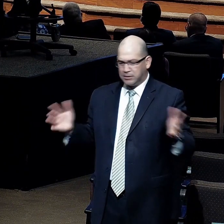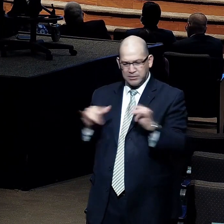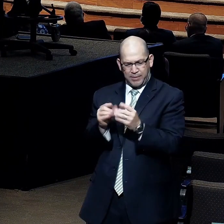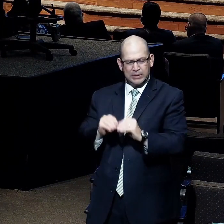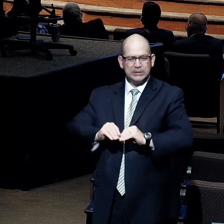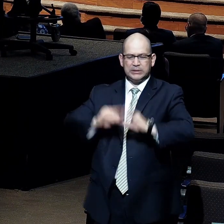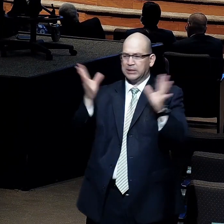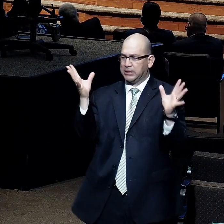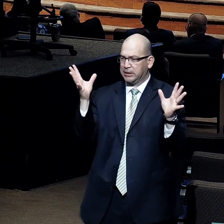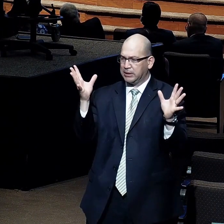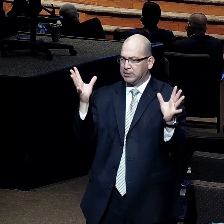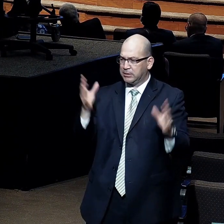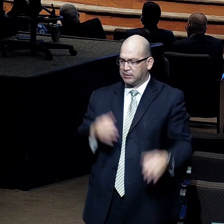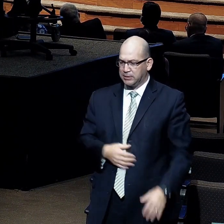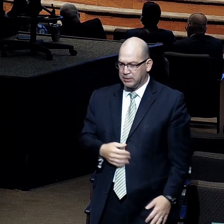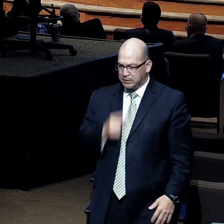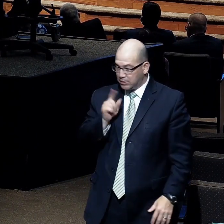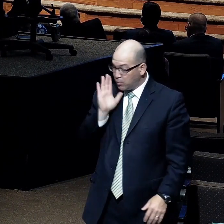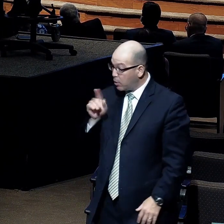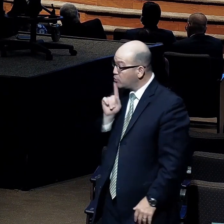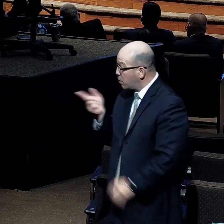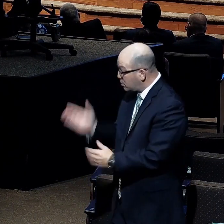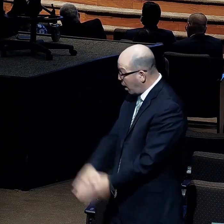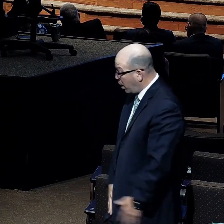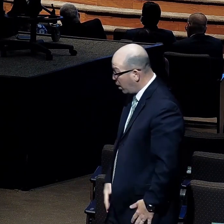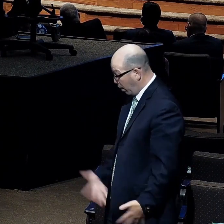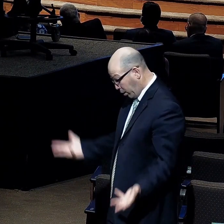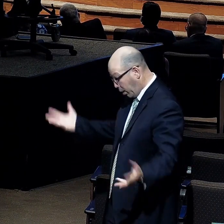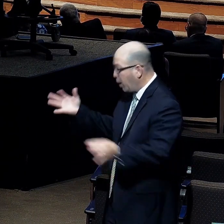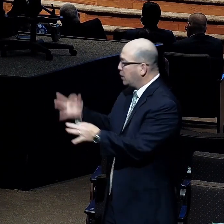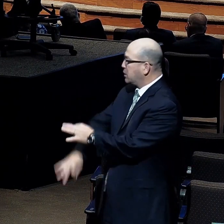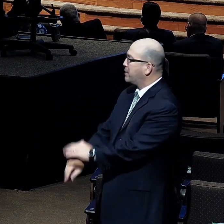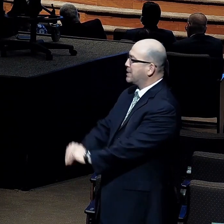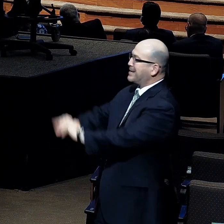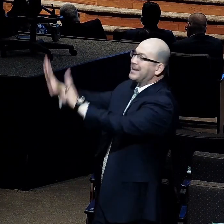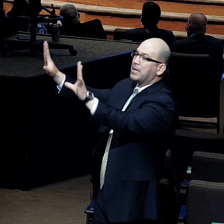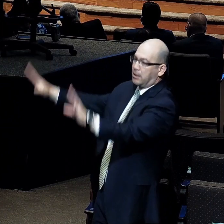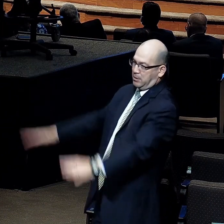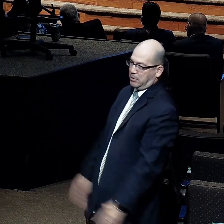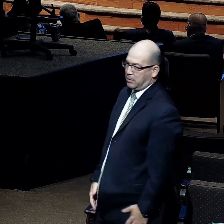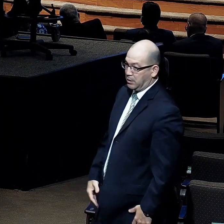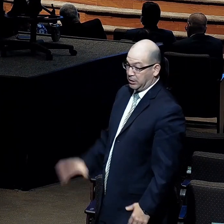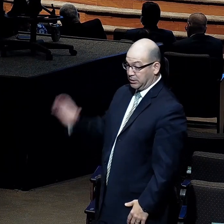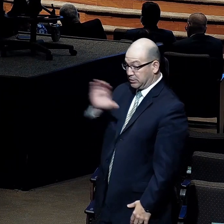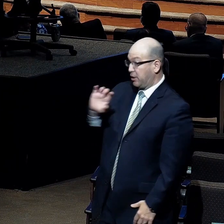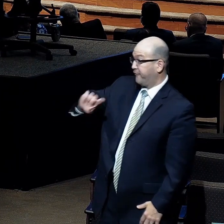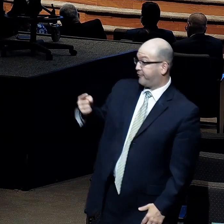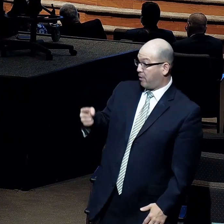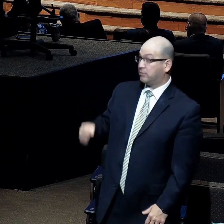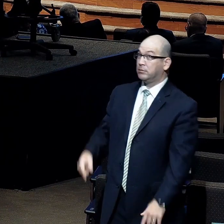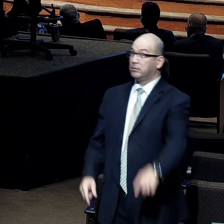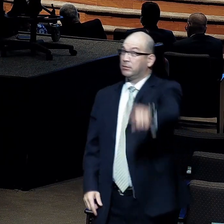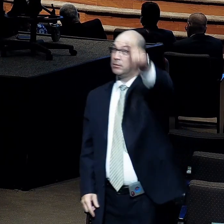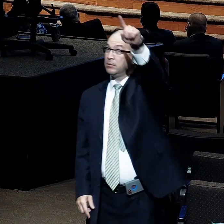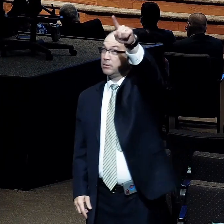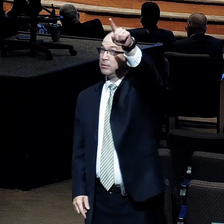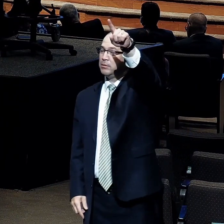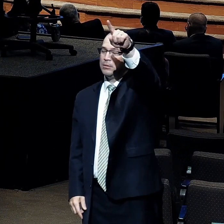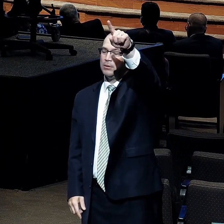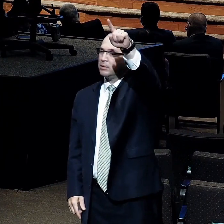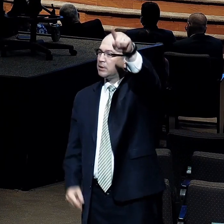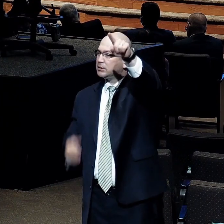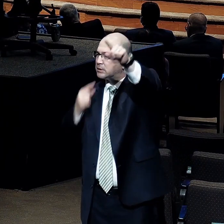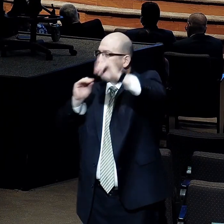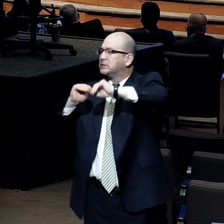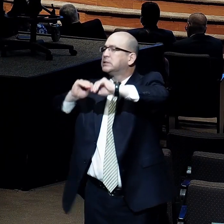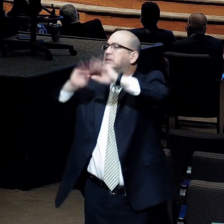shalt surely die, right? It says, seek ye first. Seek ye first. God isn't trying to confuse us. He says exactly what we